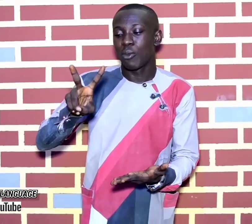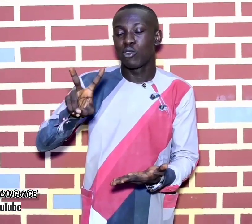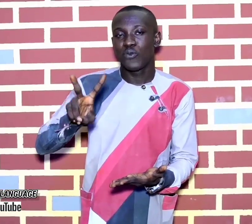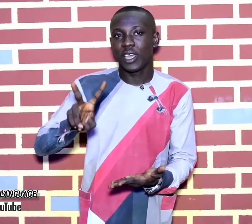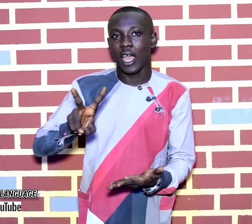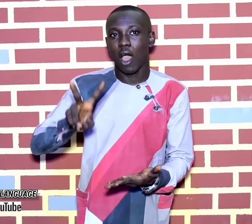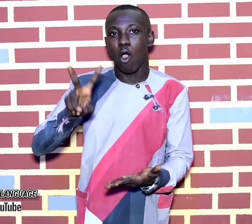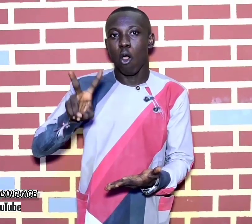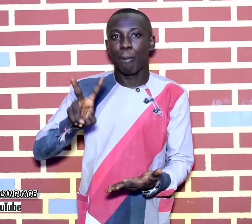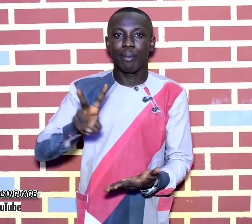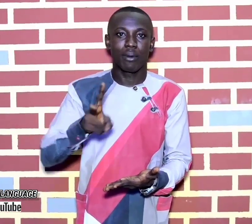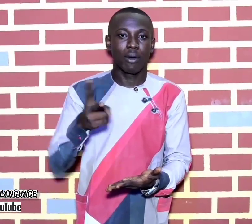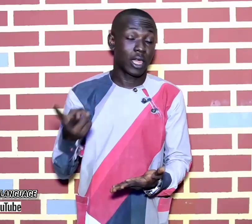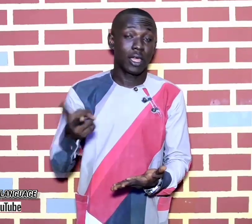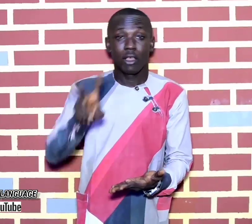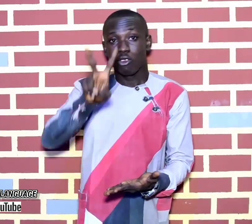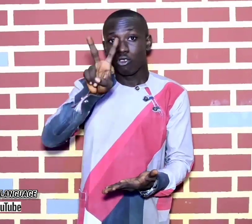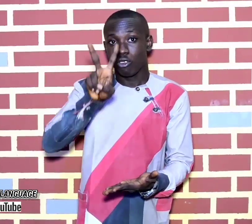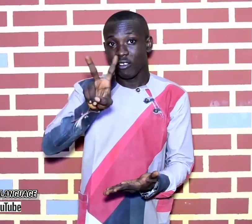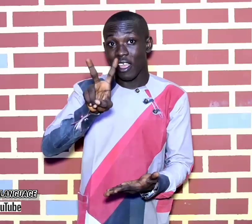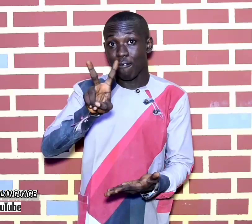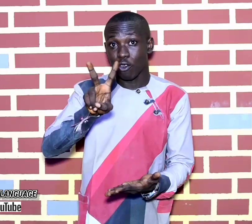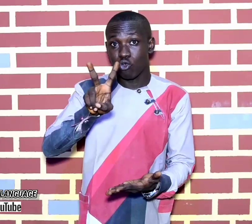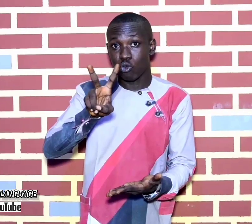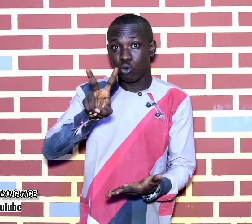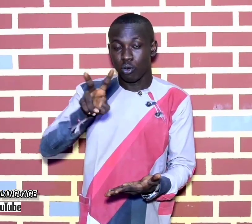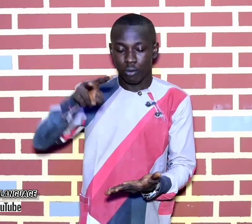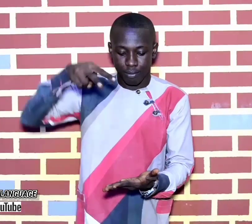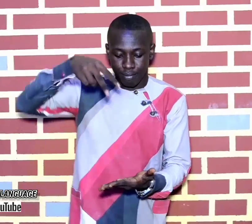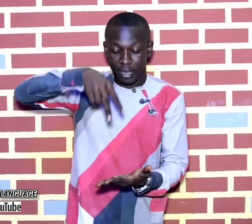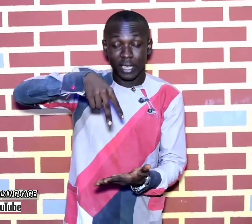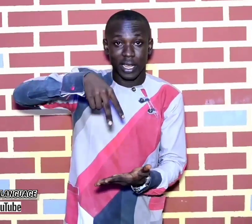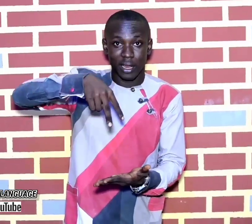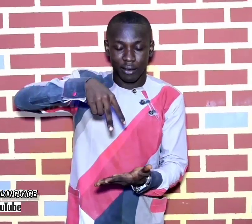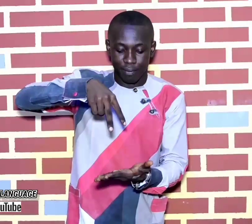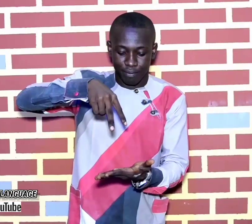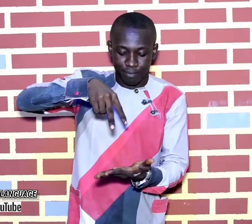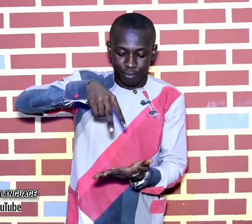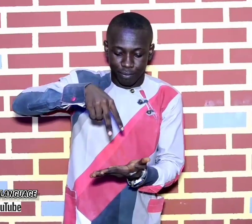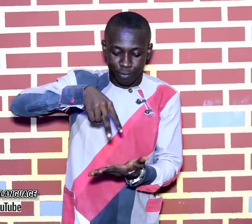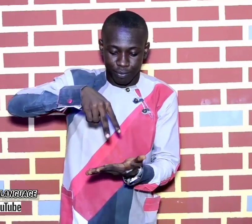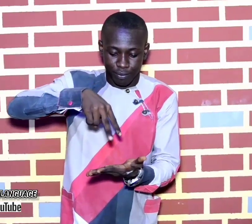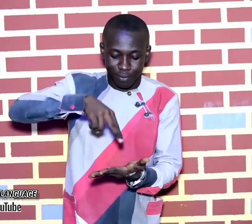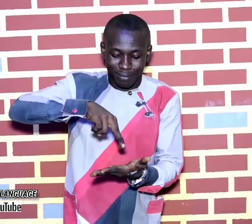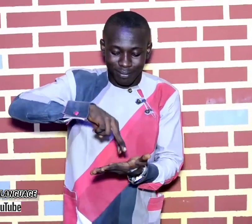middle finger up. Okay, the sign for 2, bring it down.